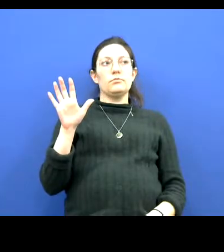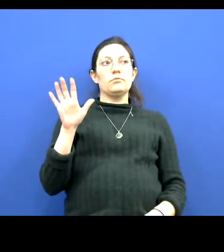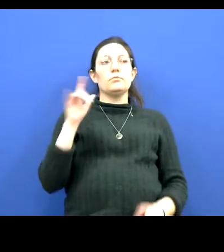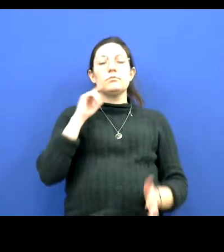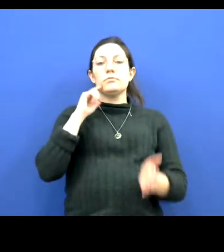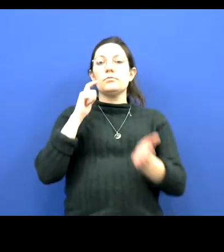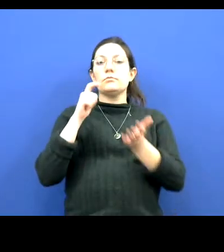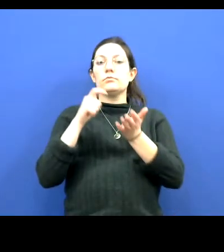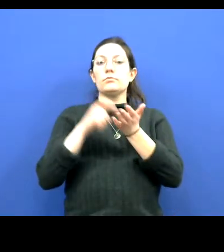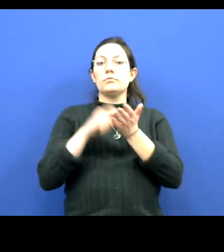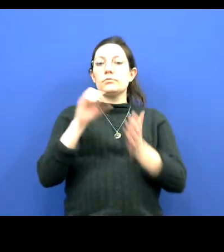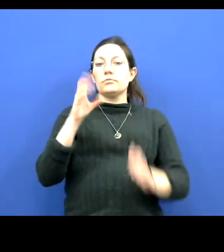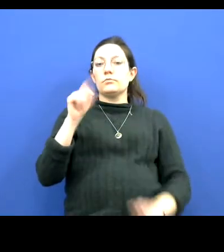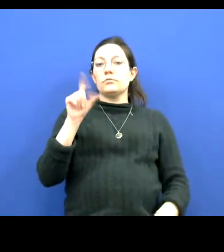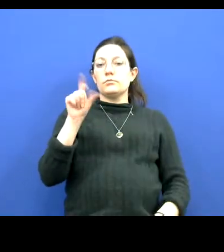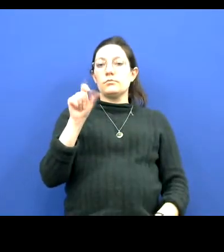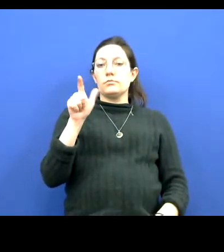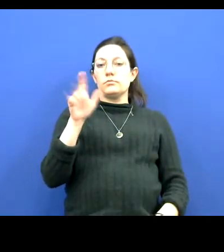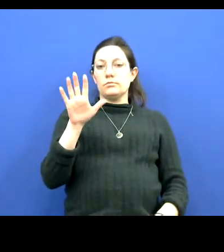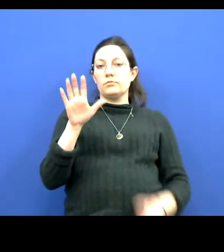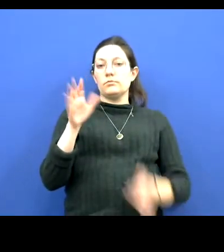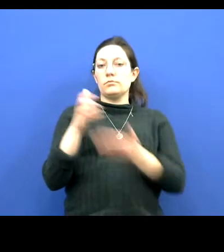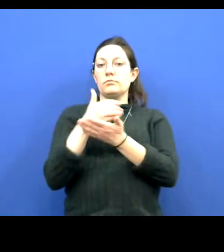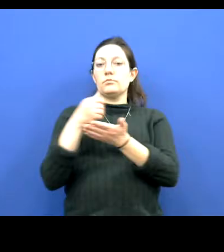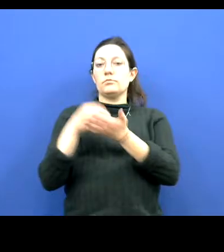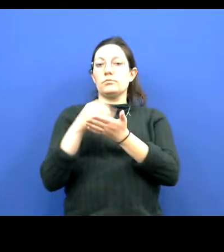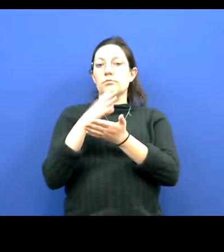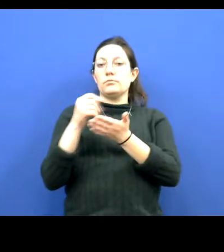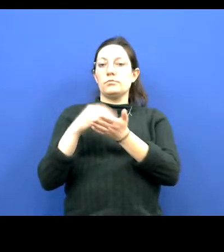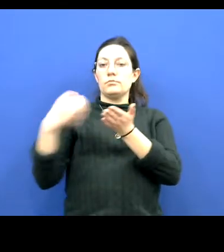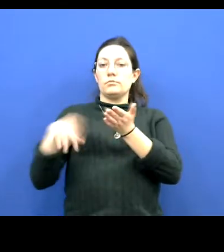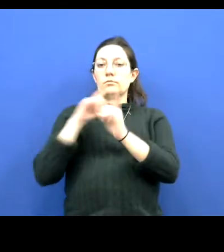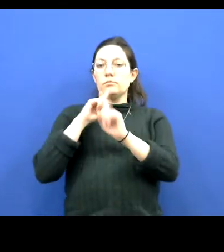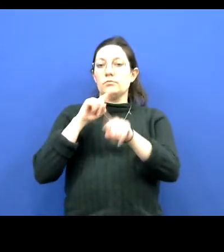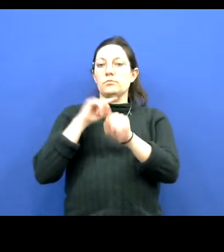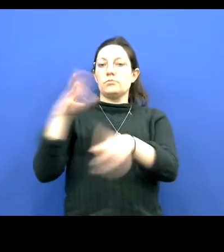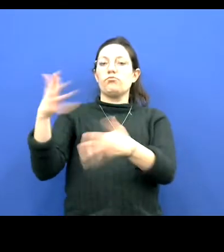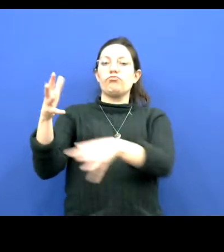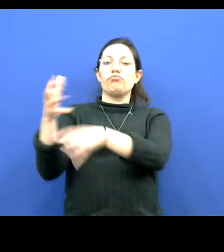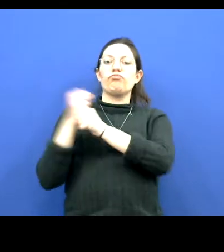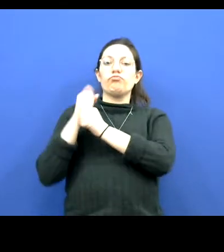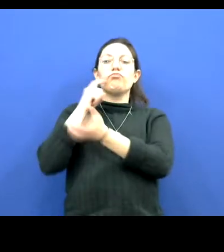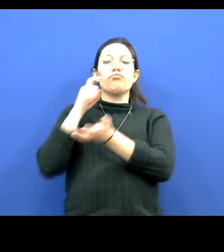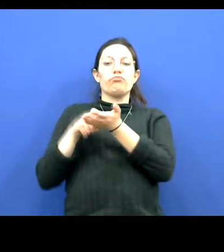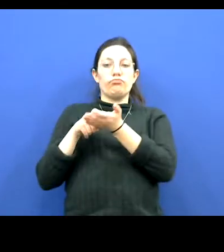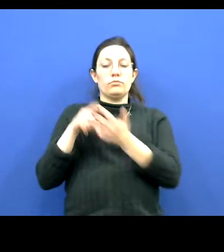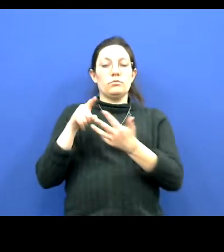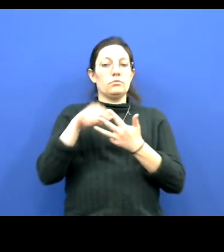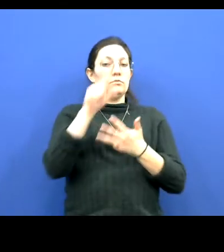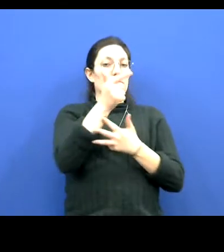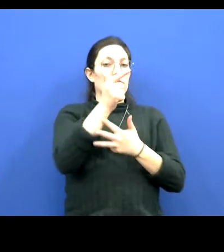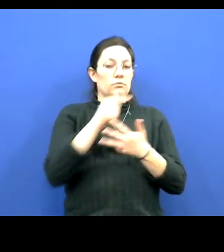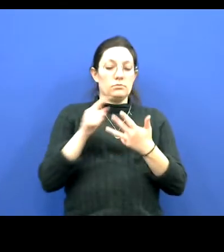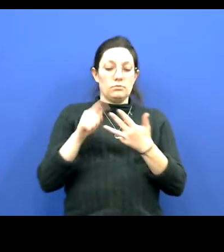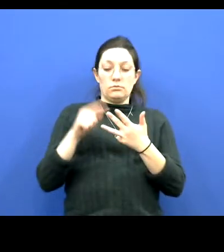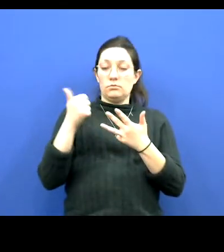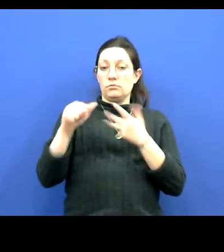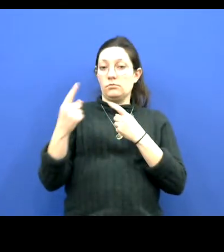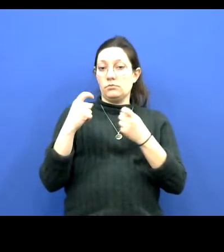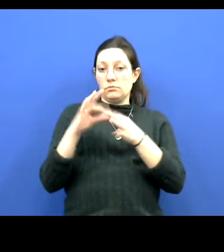receipt of the October 2025 revenue and expense reports. Second. Any questions or